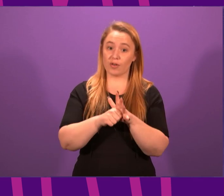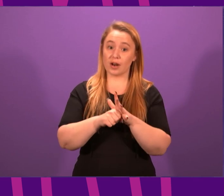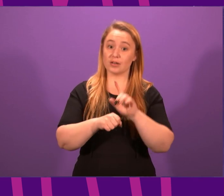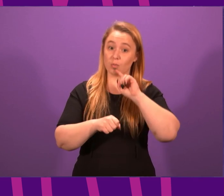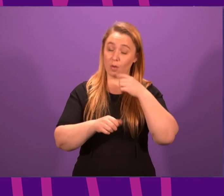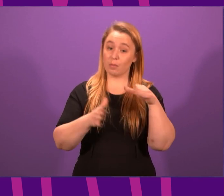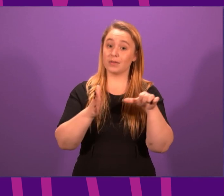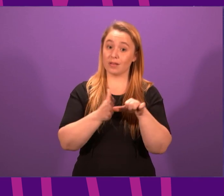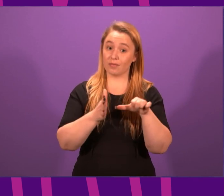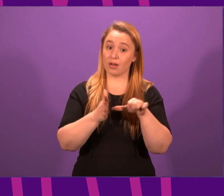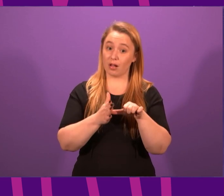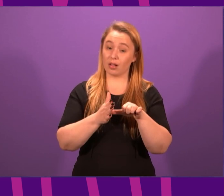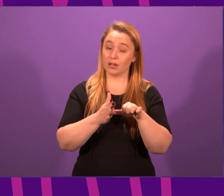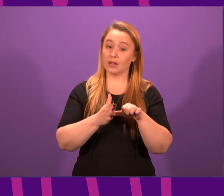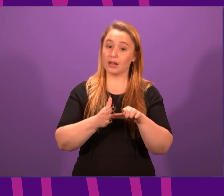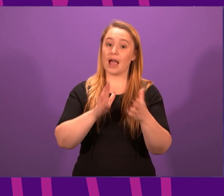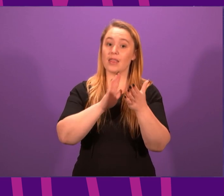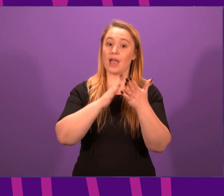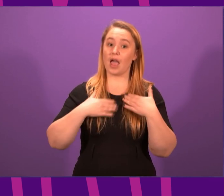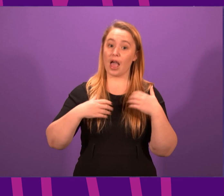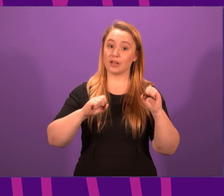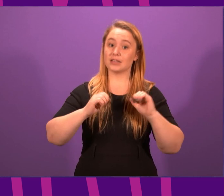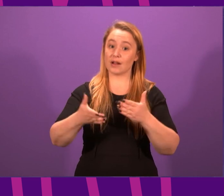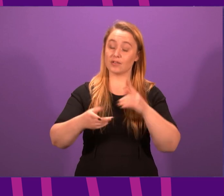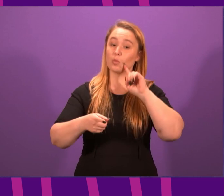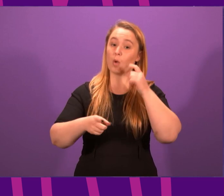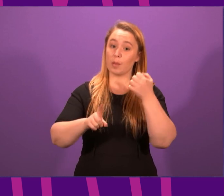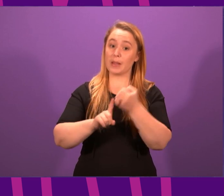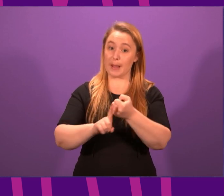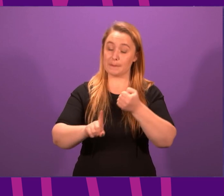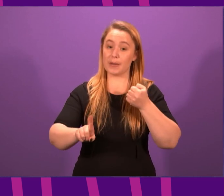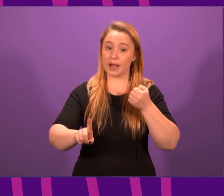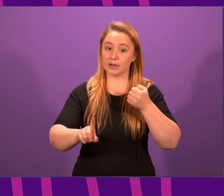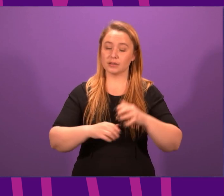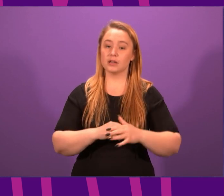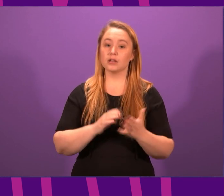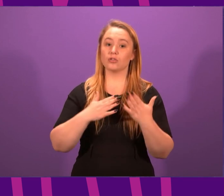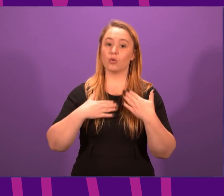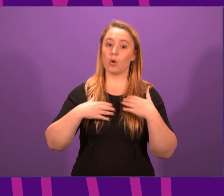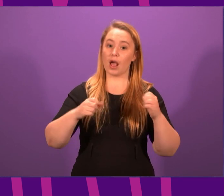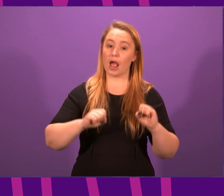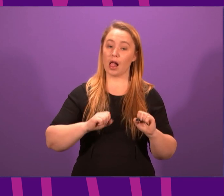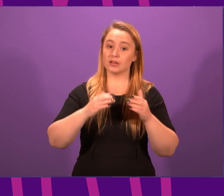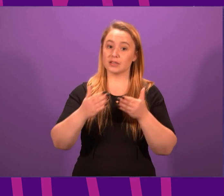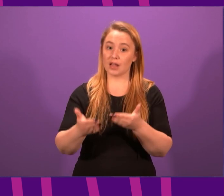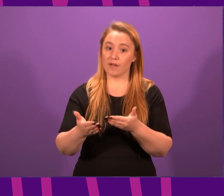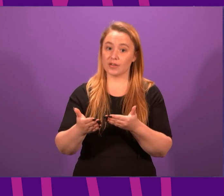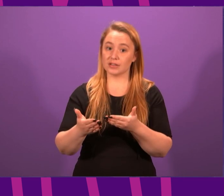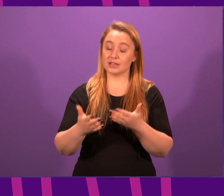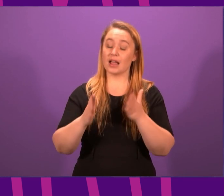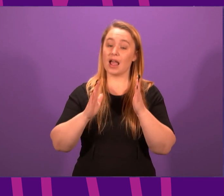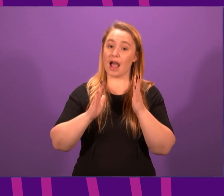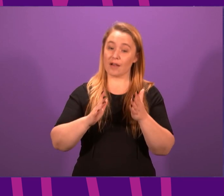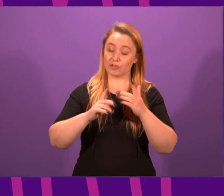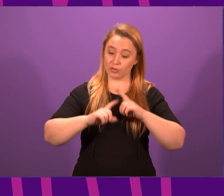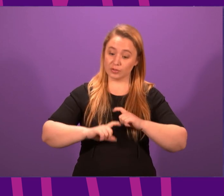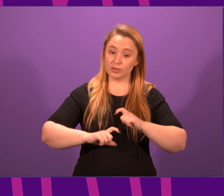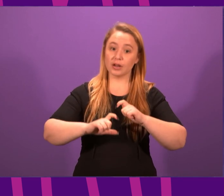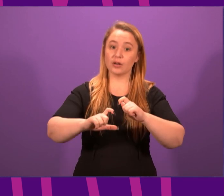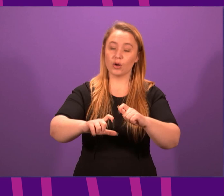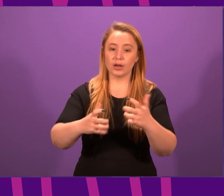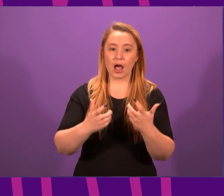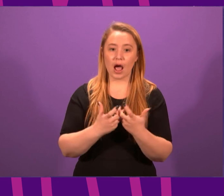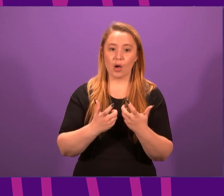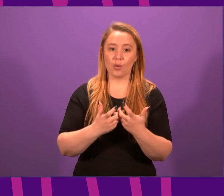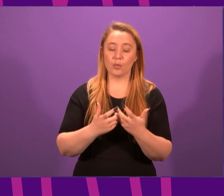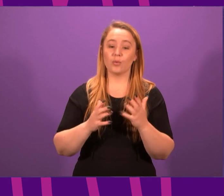test our health service. And so as Health Secretary, I cannot proceed in this closing speech without thanking our